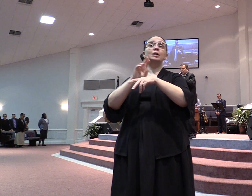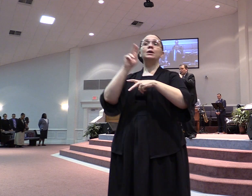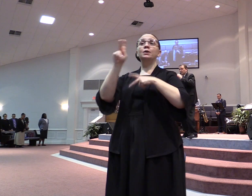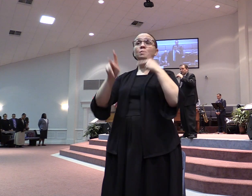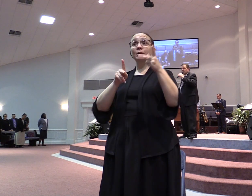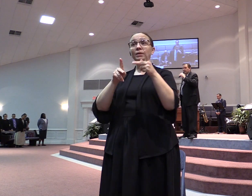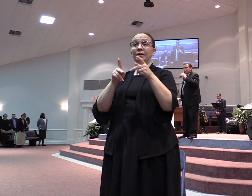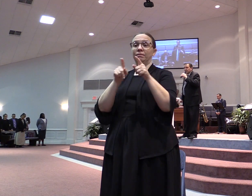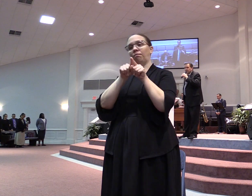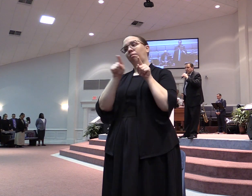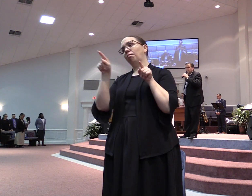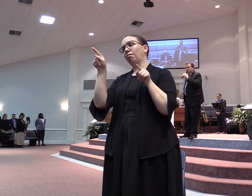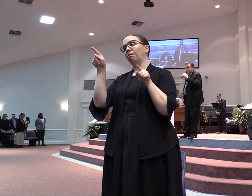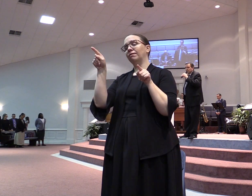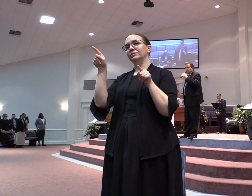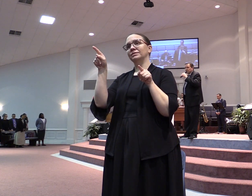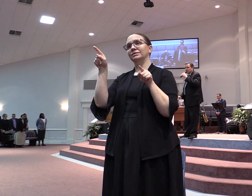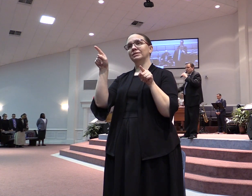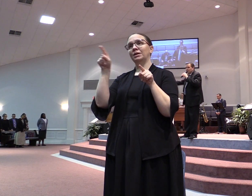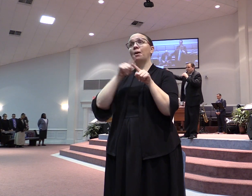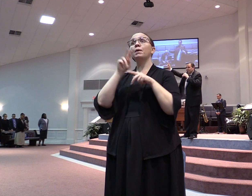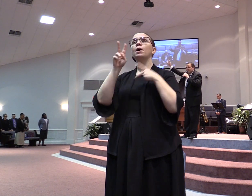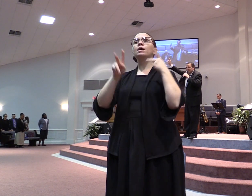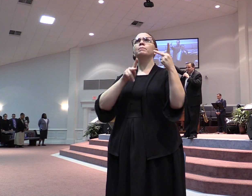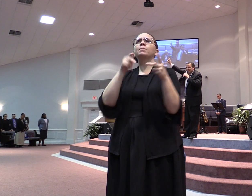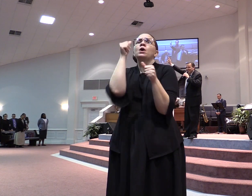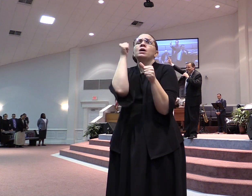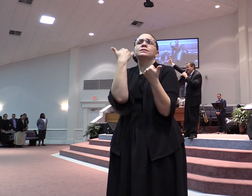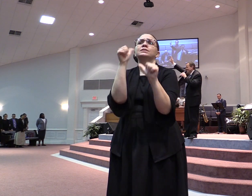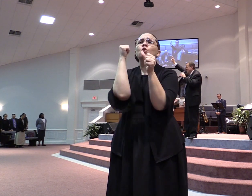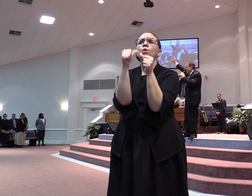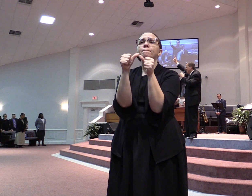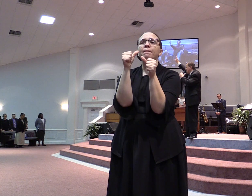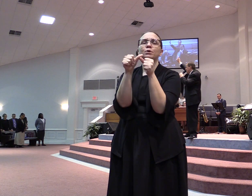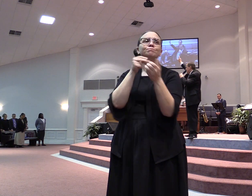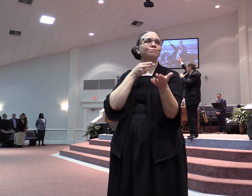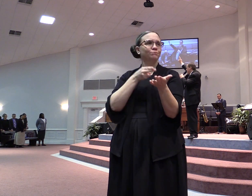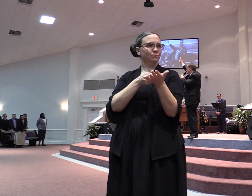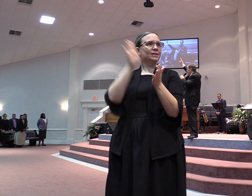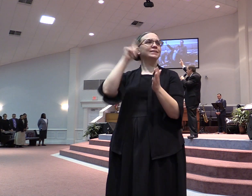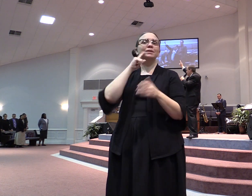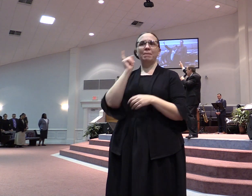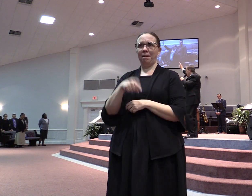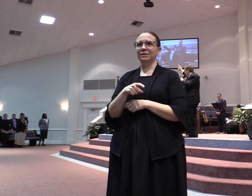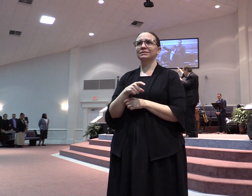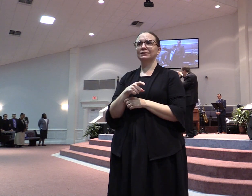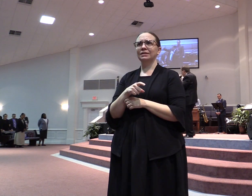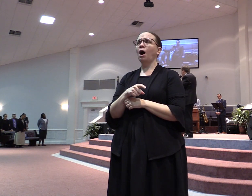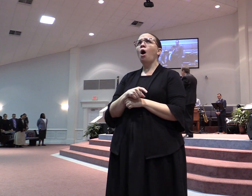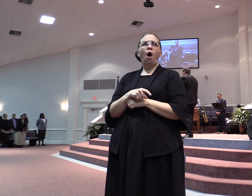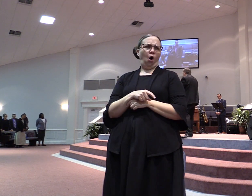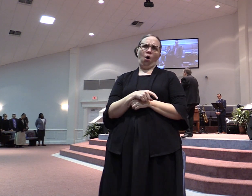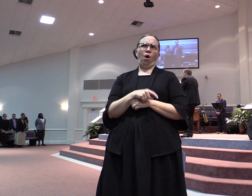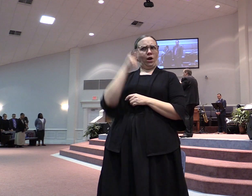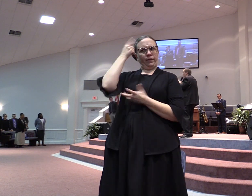People that have gone astray, but people that remember His commandments. That's right. Yeah, but I don't think